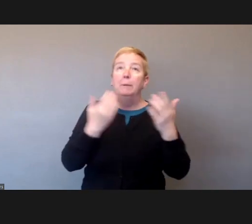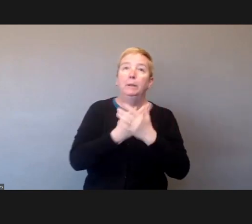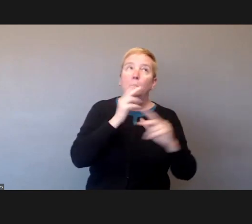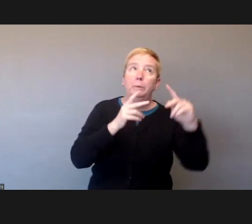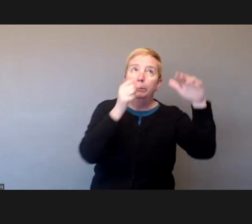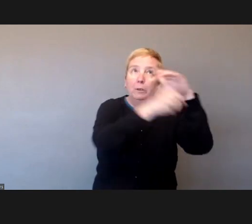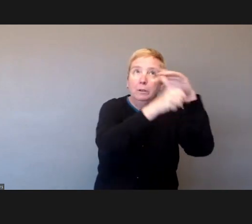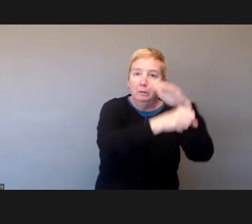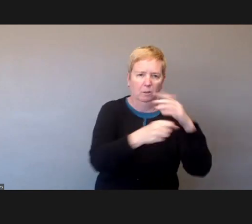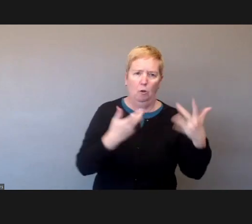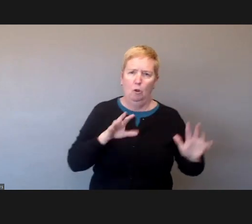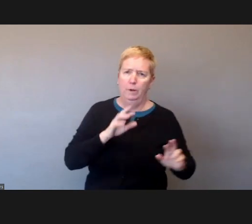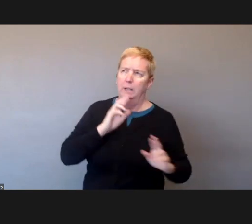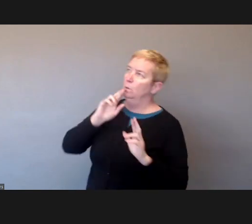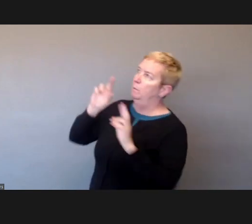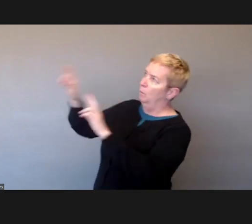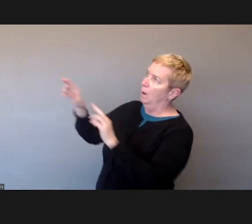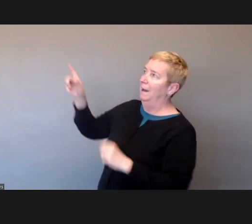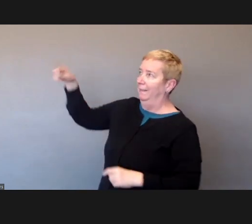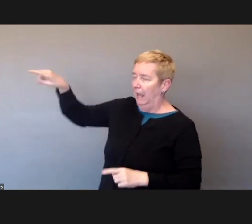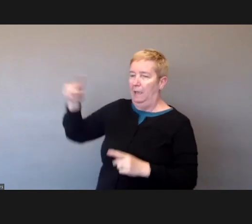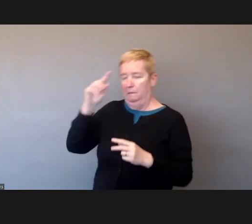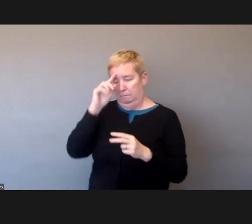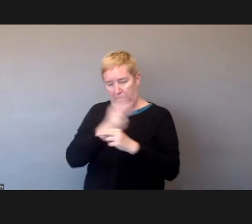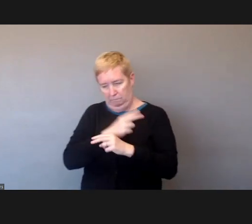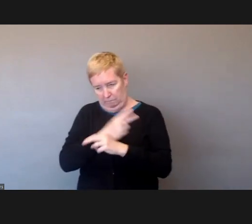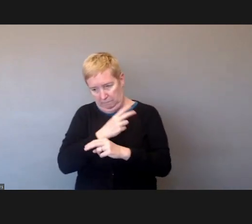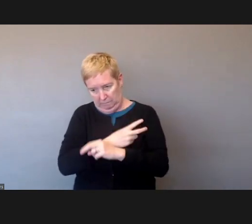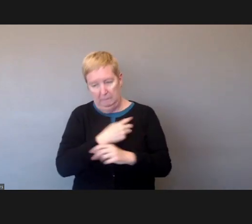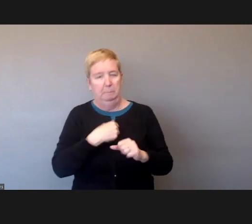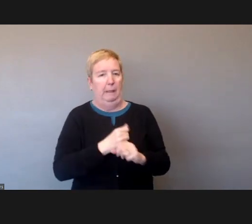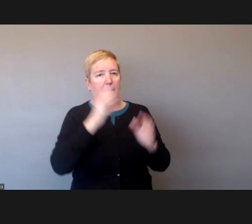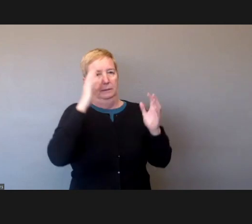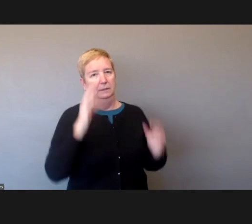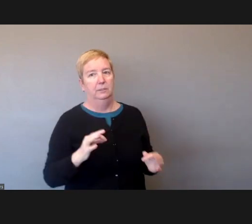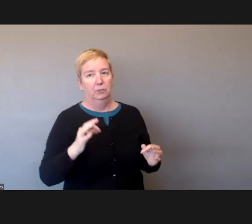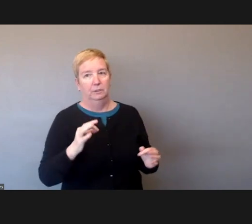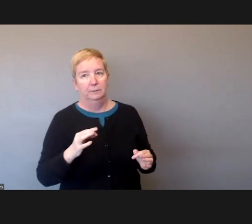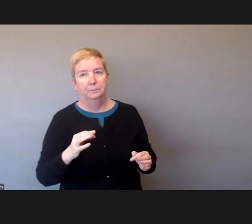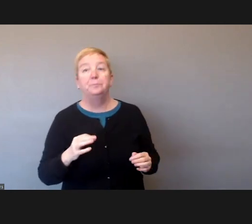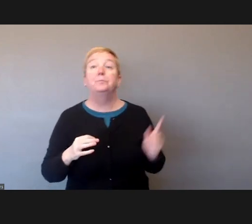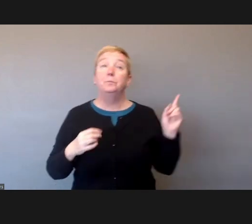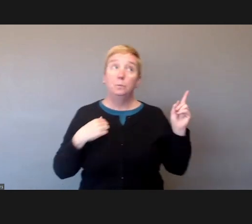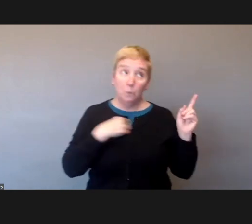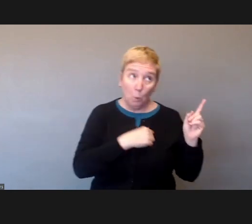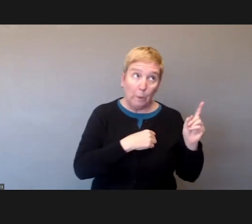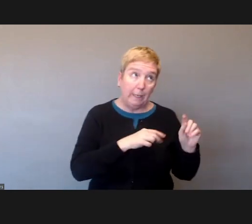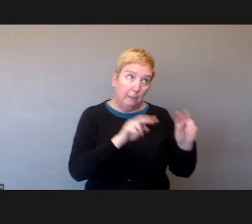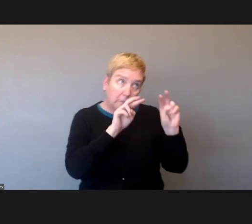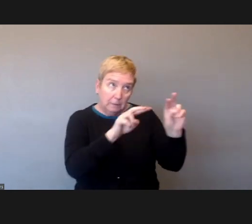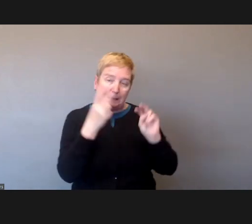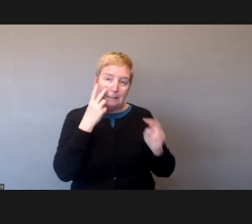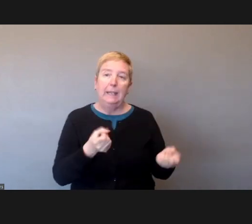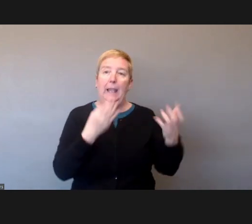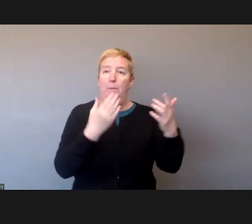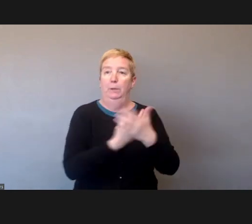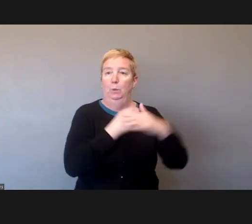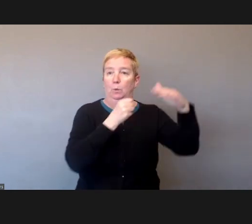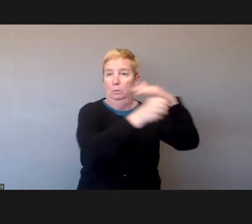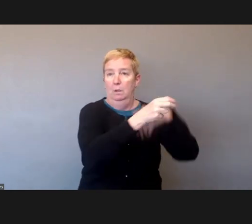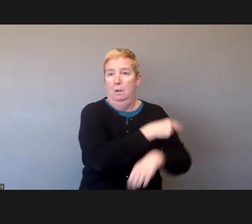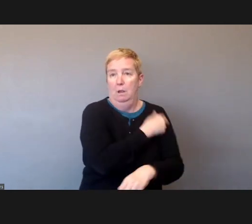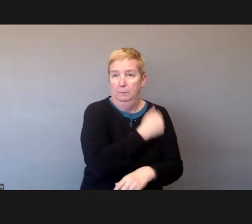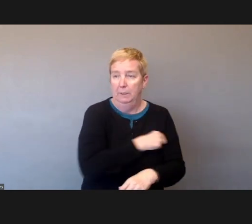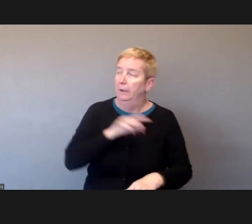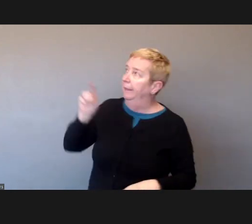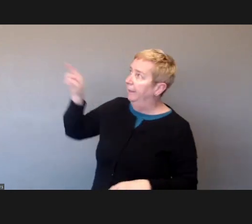which are reported. DOH also does an in-depth validation of new hospitalizations as well. And so that's